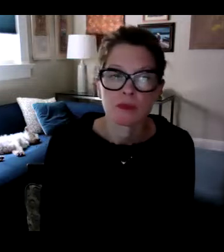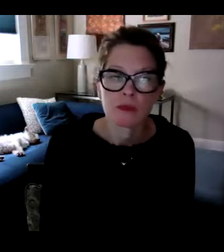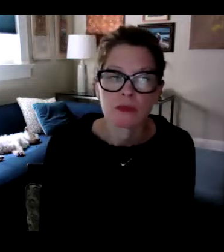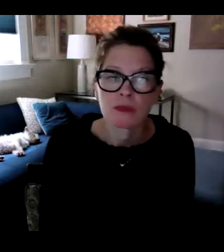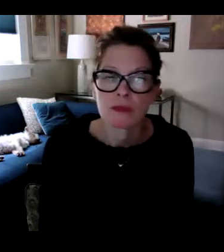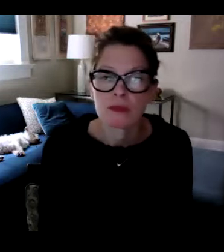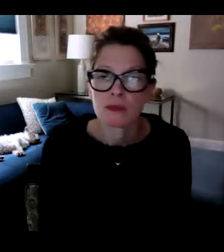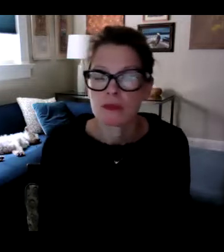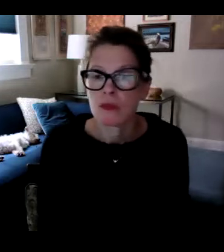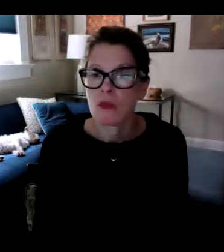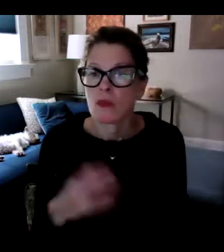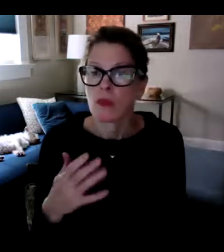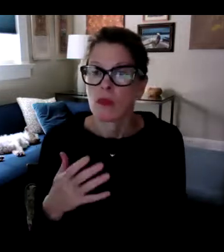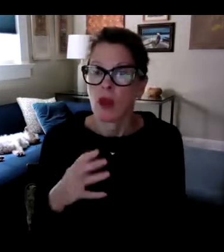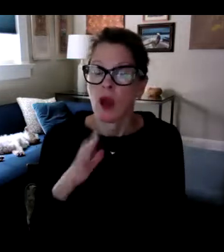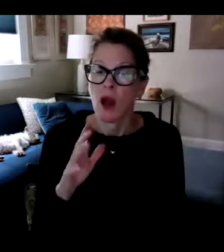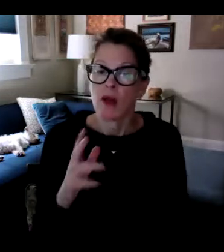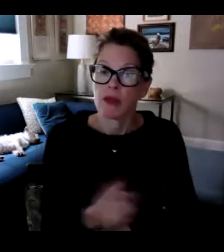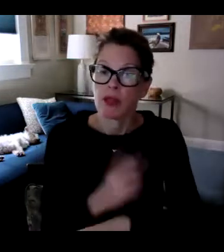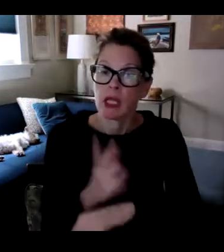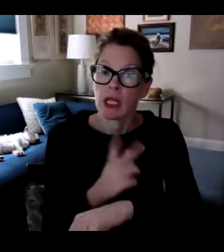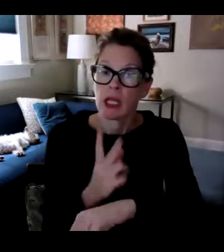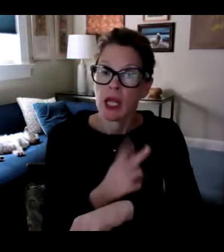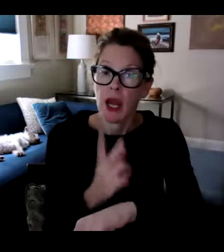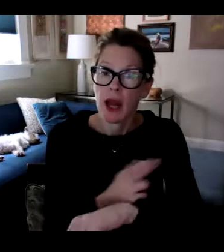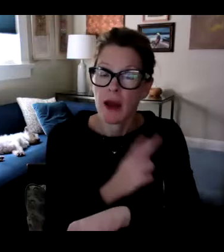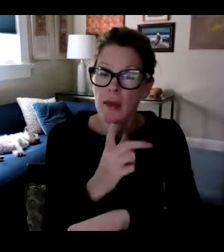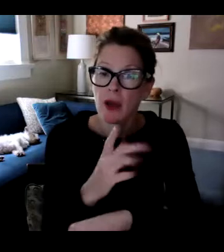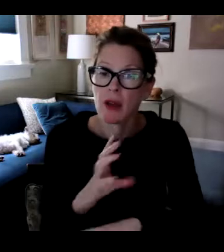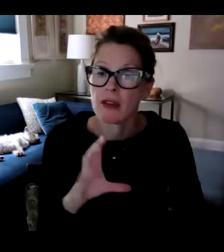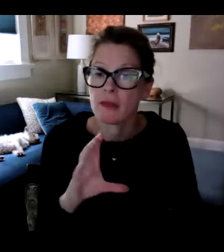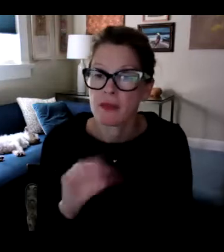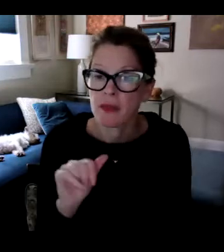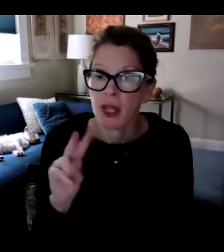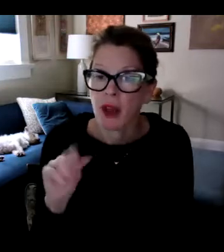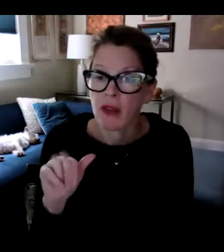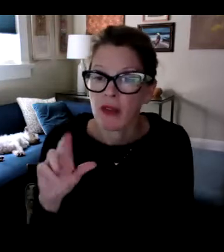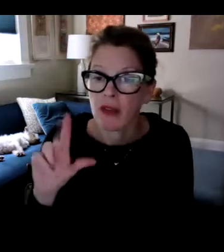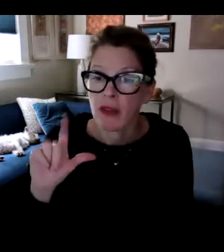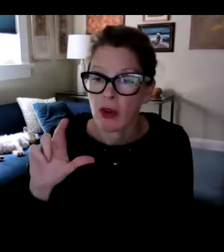Save your divine.